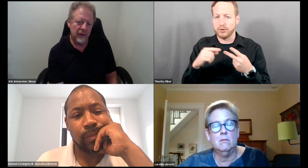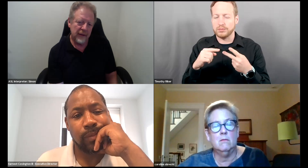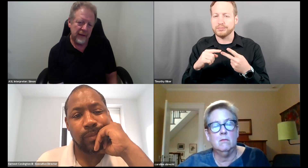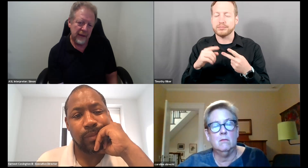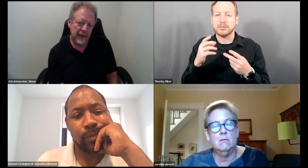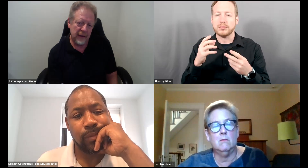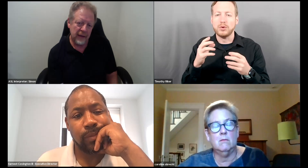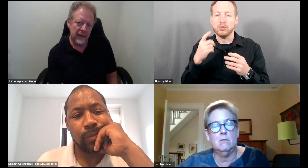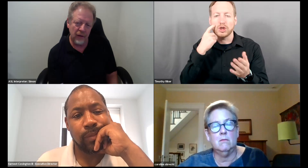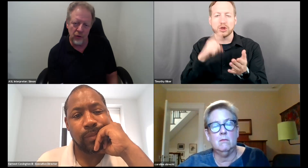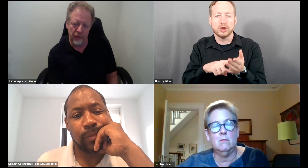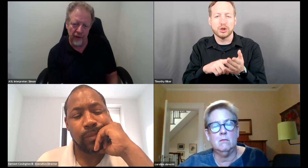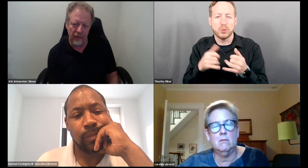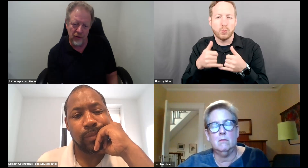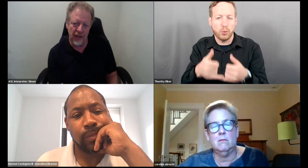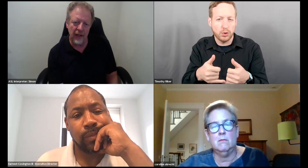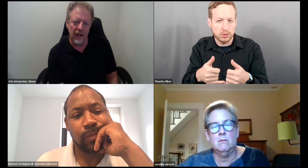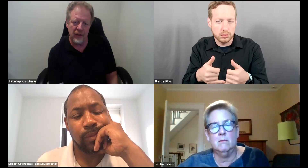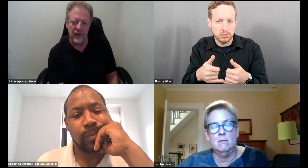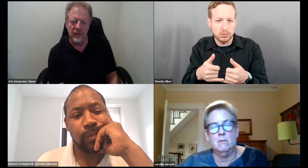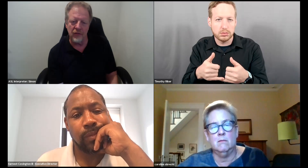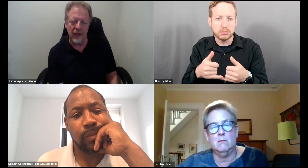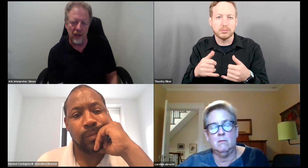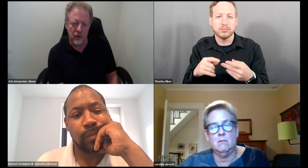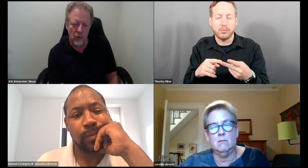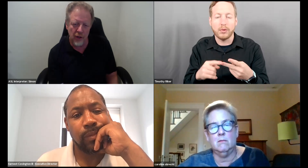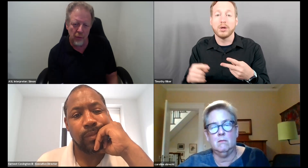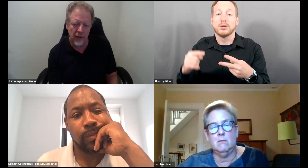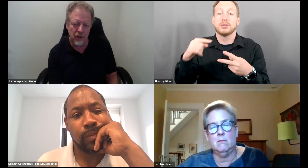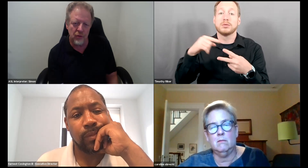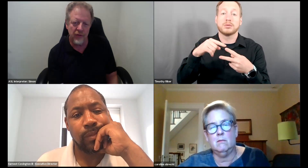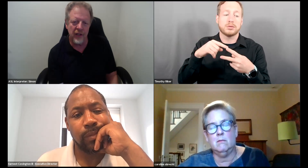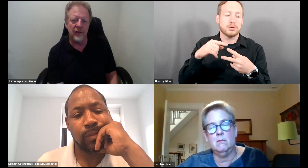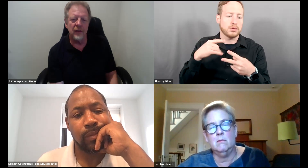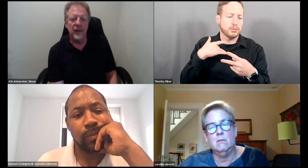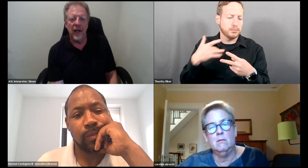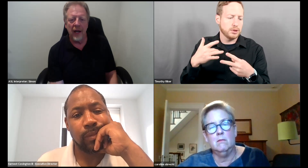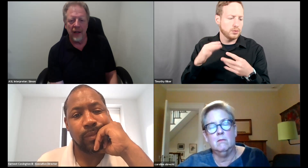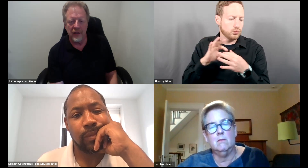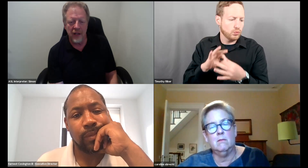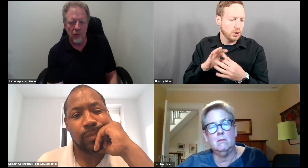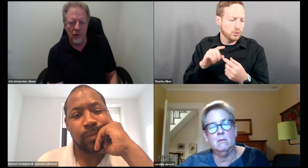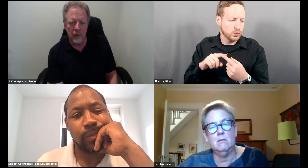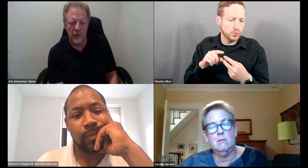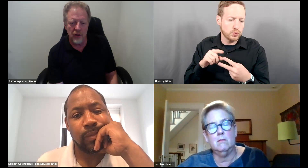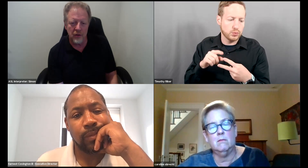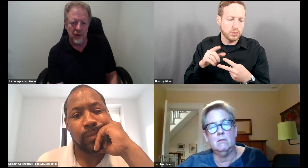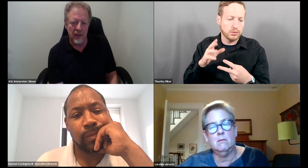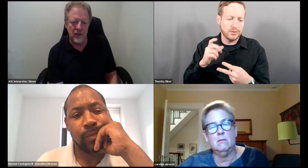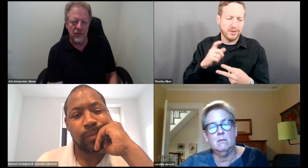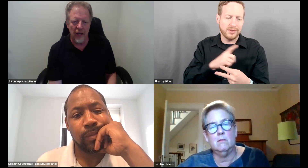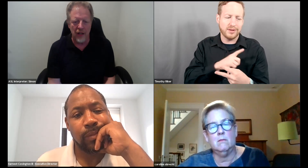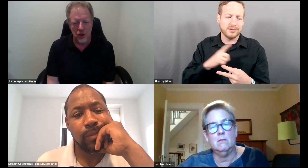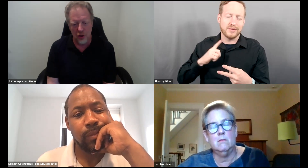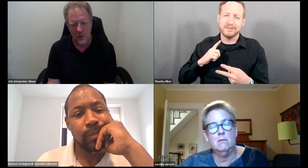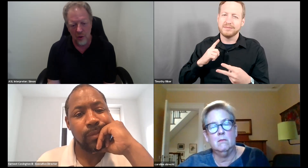now on two different levels, okay? And it's a recognition award that we issue every year. And the second award that we issue